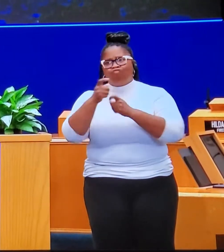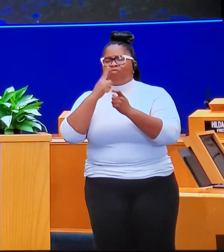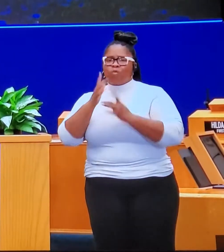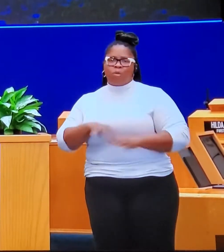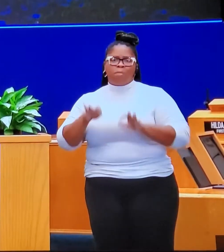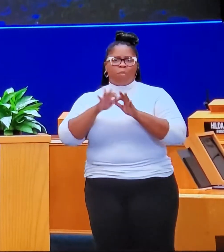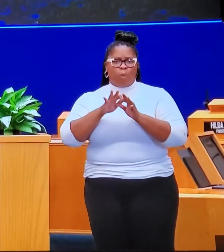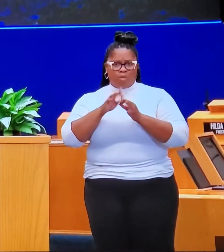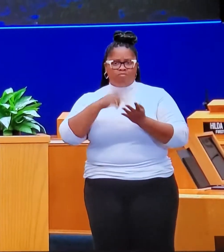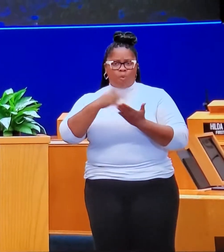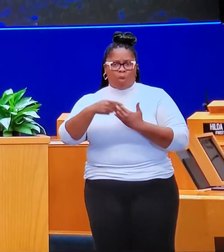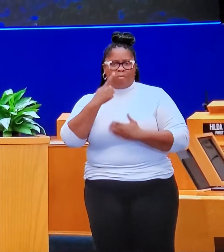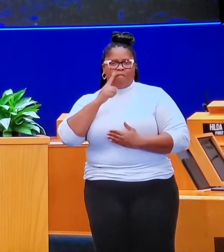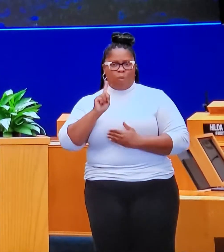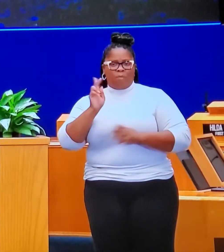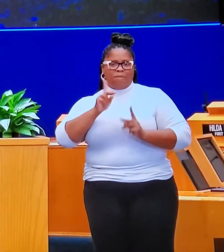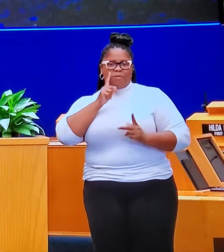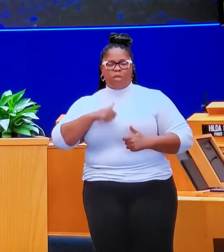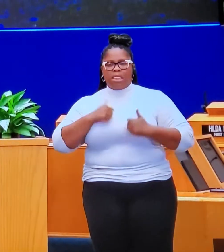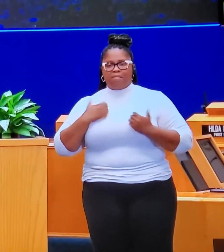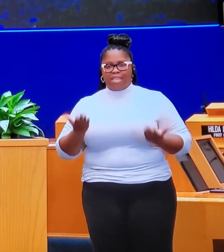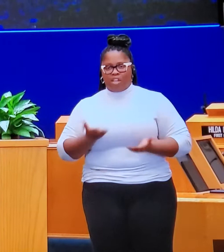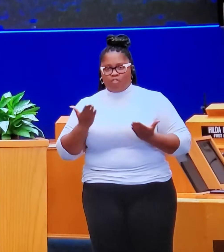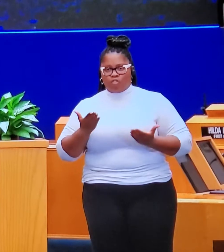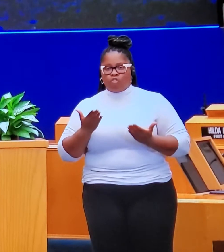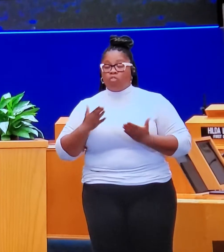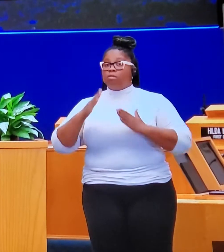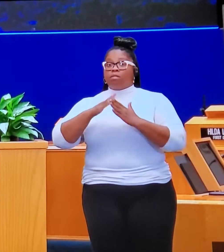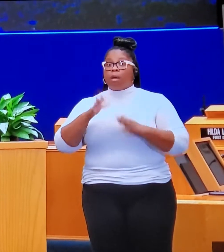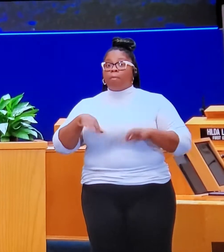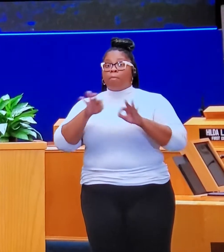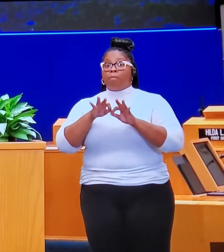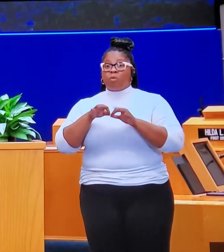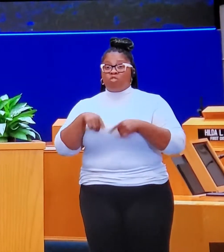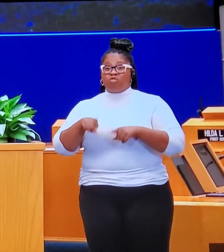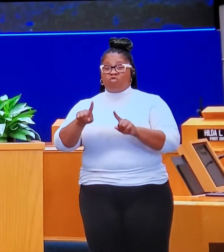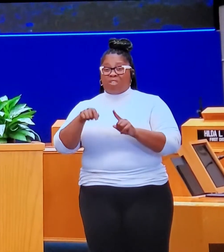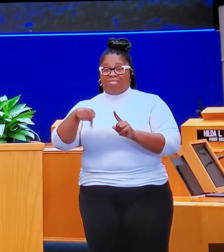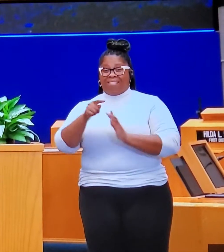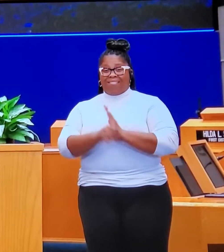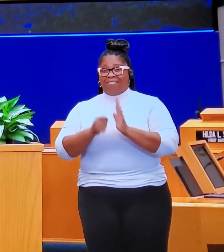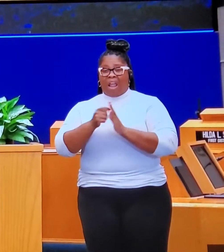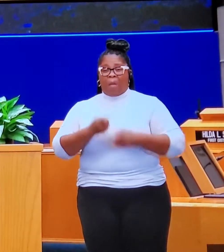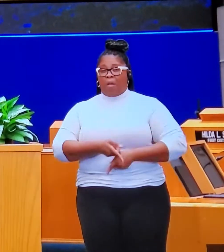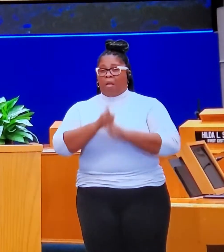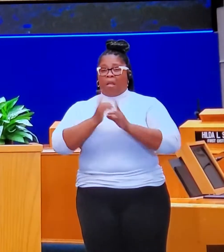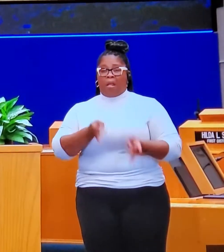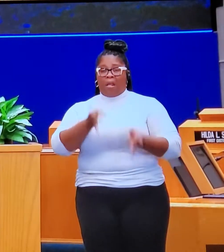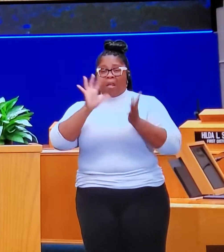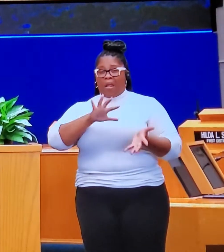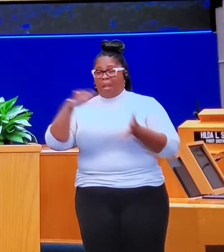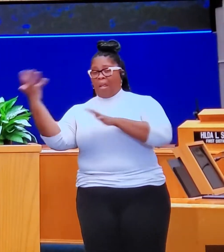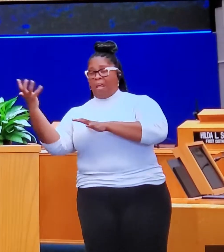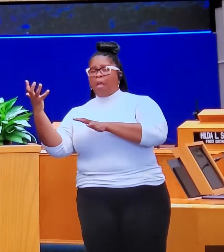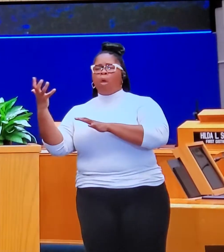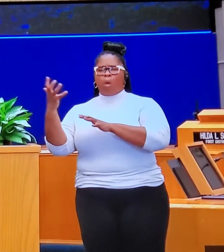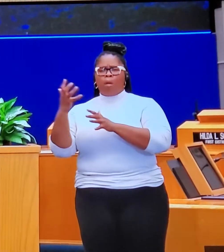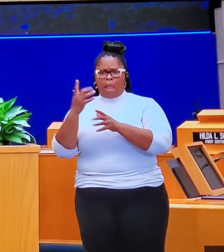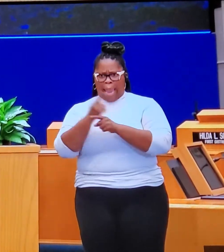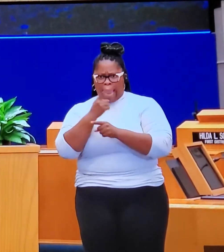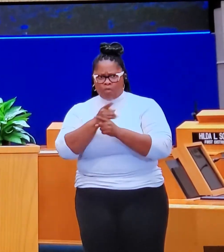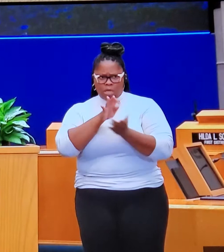residents. More importantly, during this time of crisis, getting an accurate count will help Los Angeles County